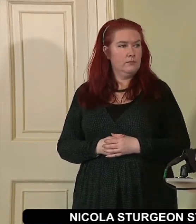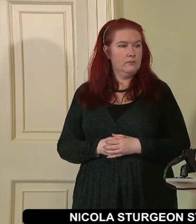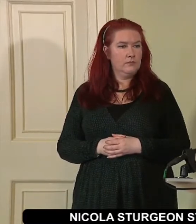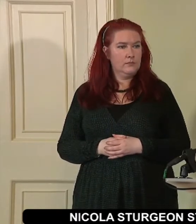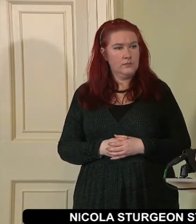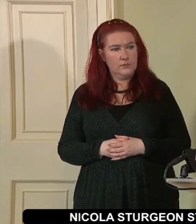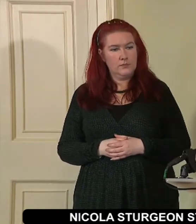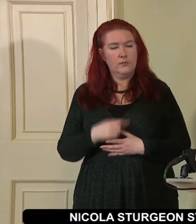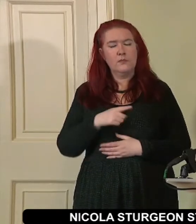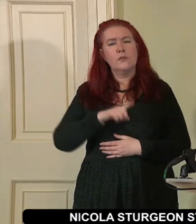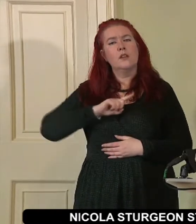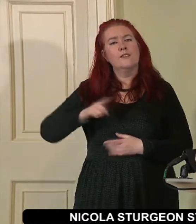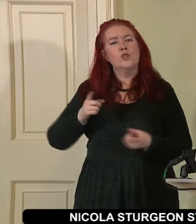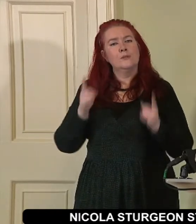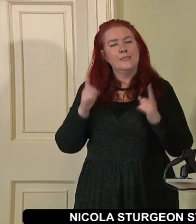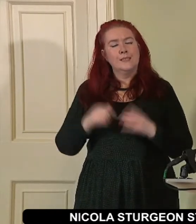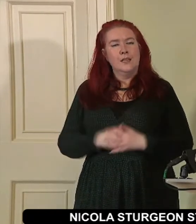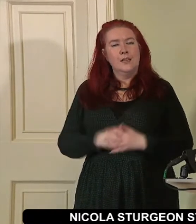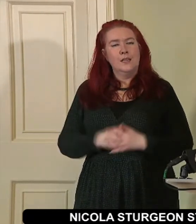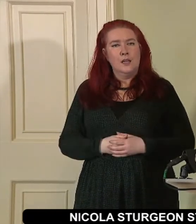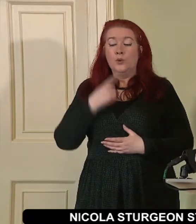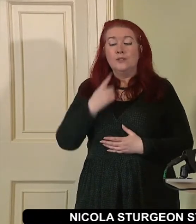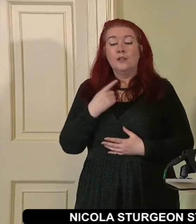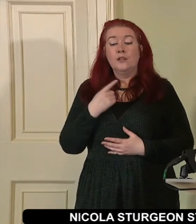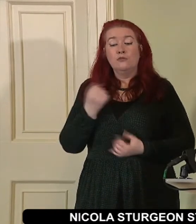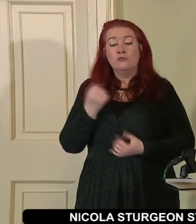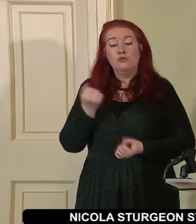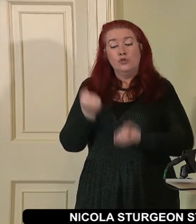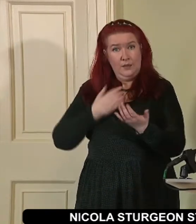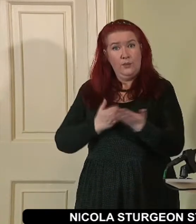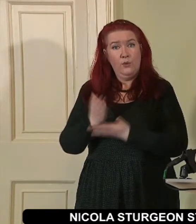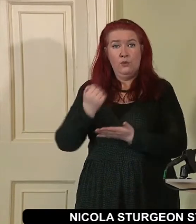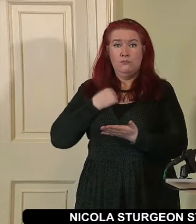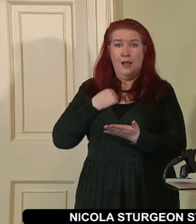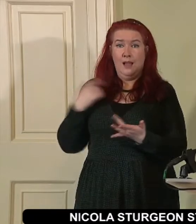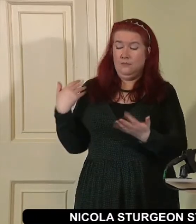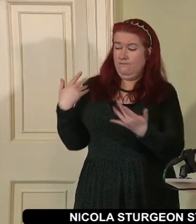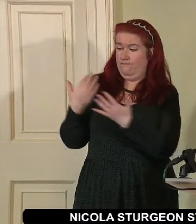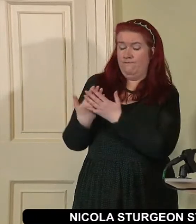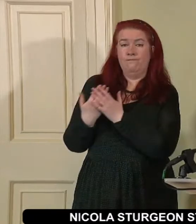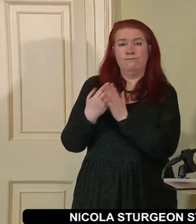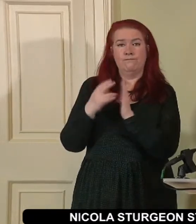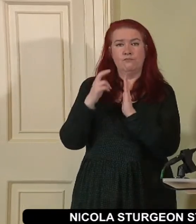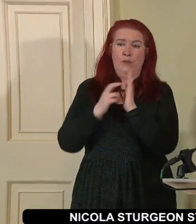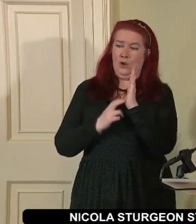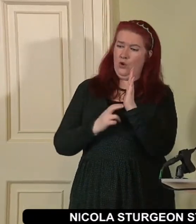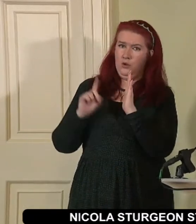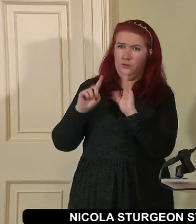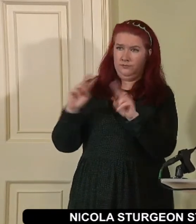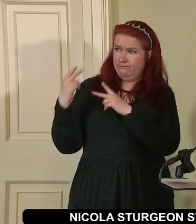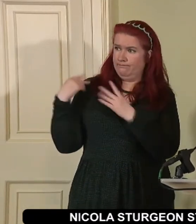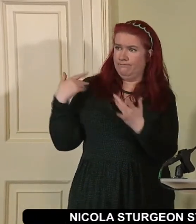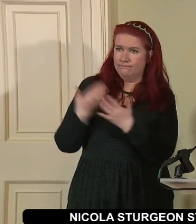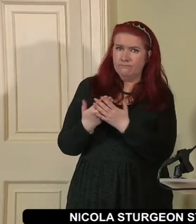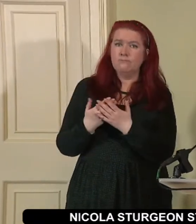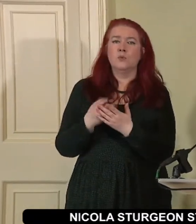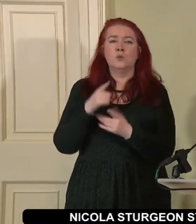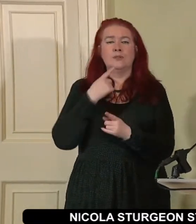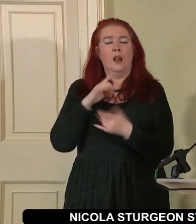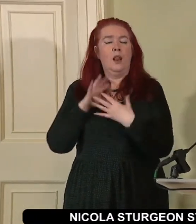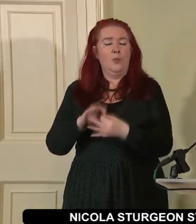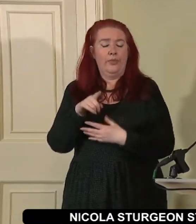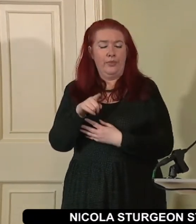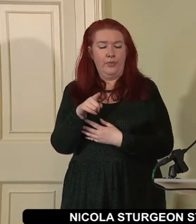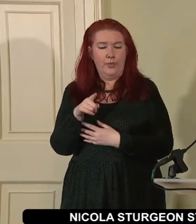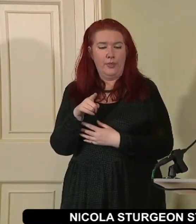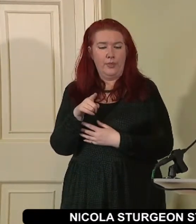First Minister, you said, judge me on my record, didn't you? You remember saying that in the context of the education attainment gap between